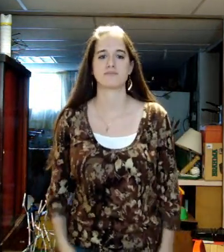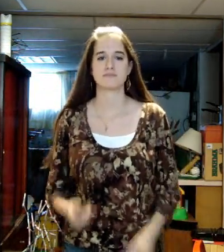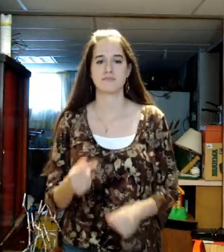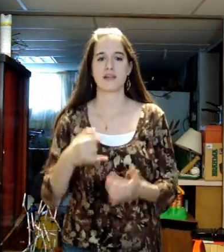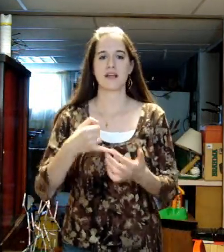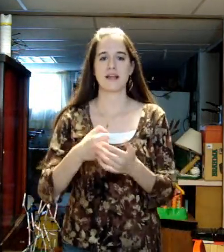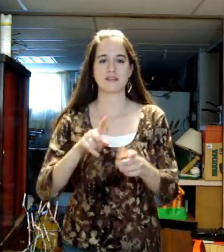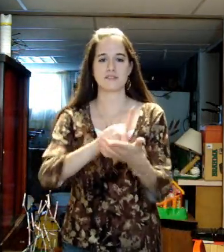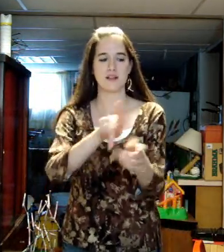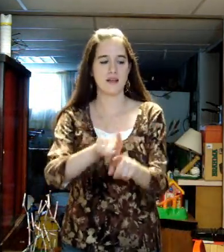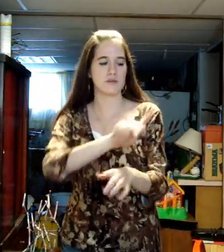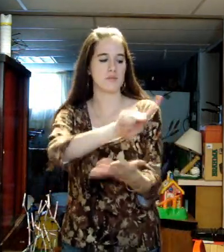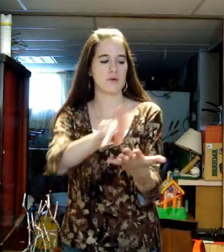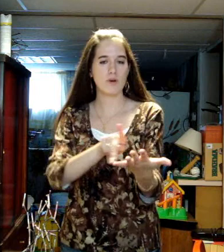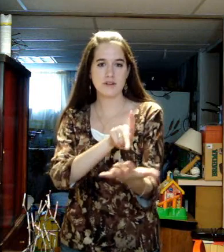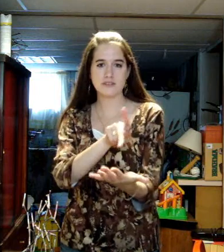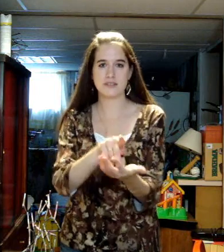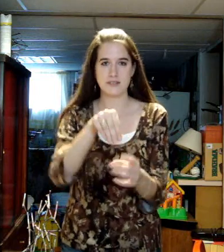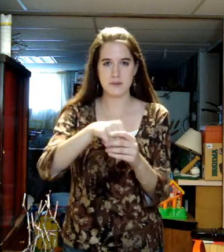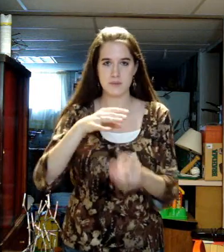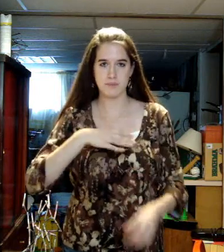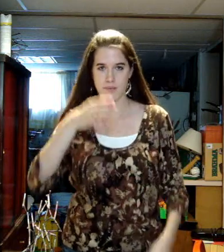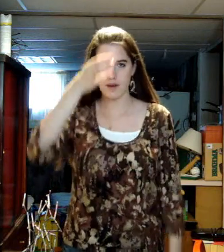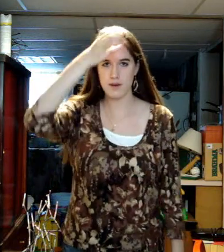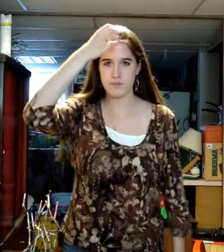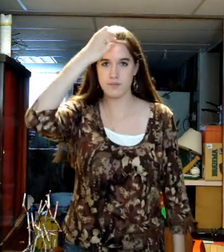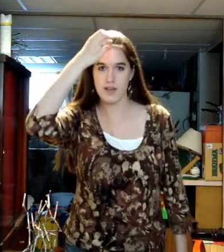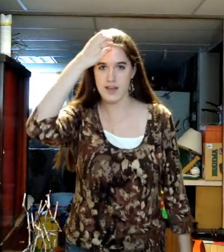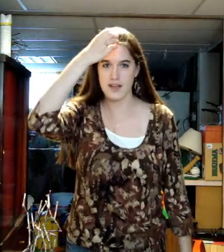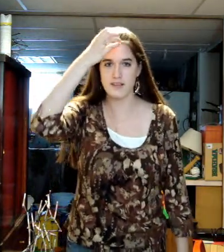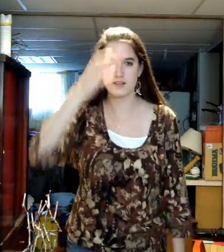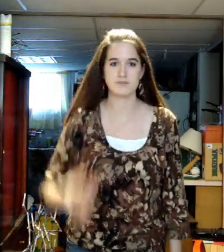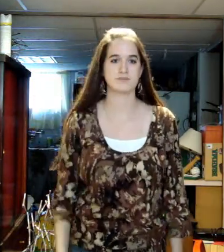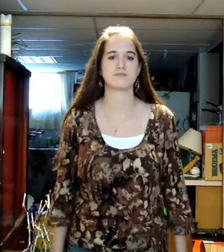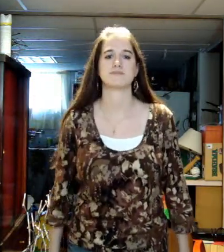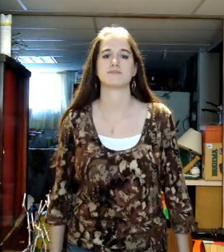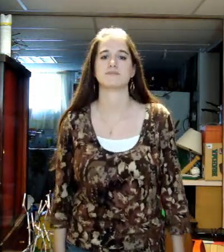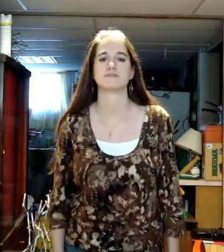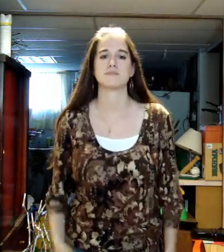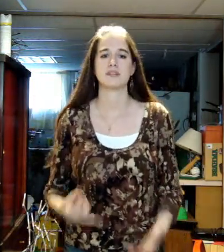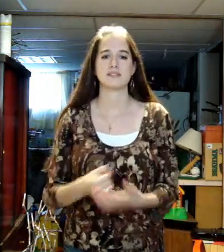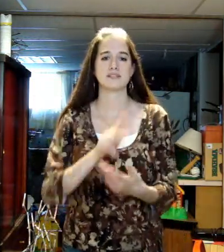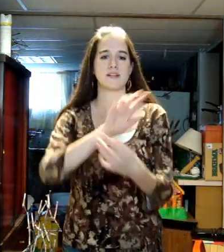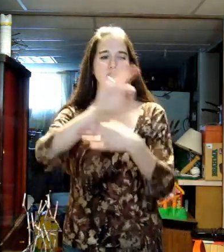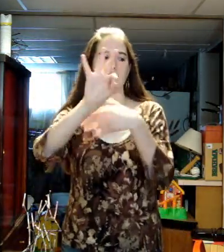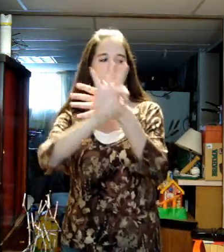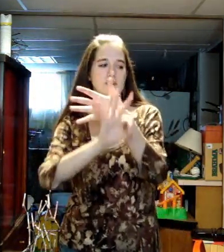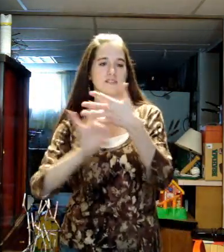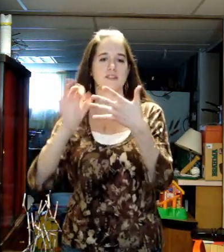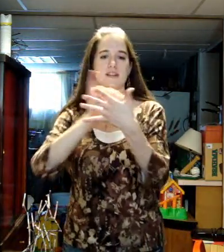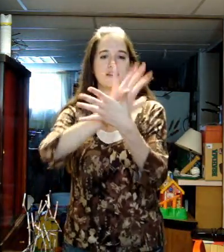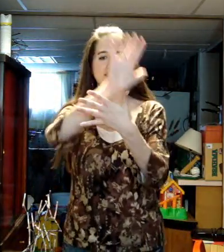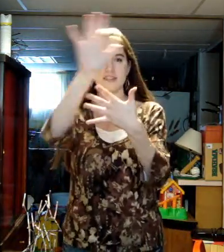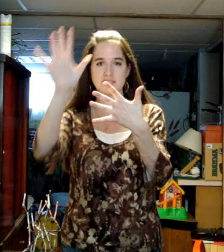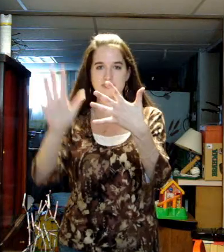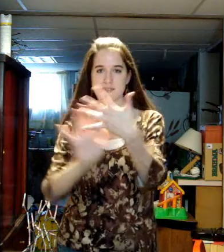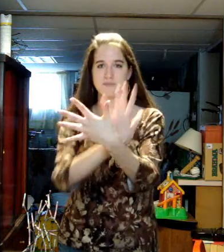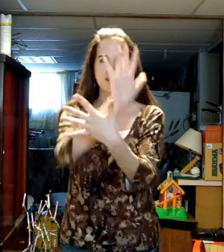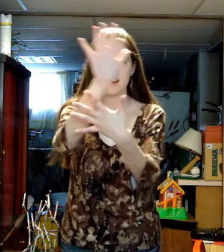It's like a poison in my brain It's like a fog that blurs the same